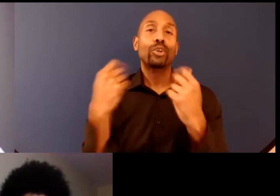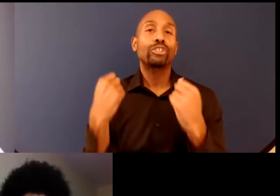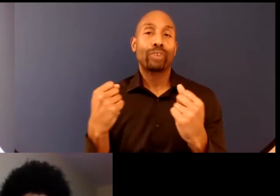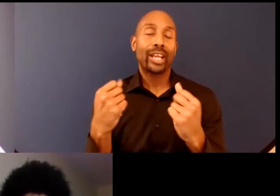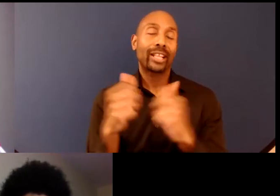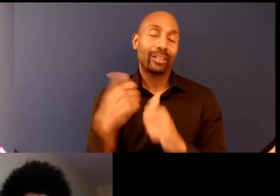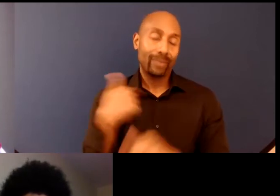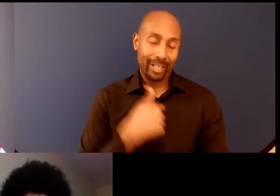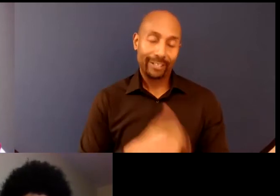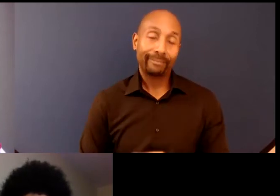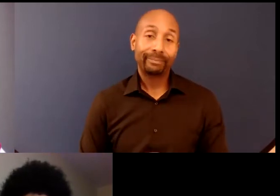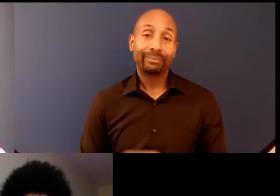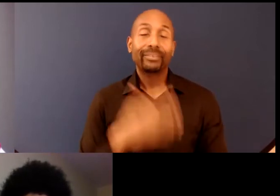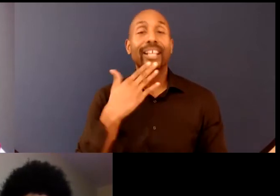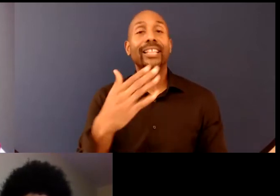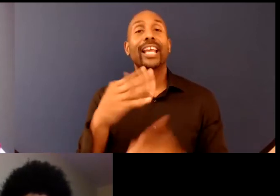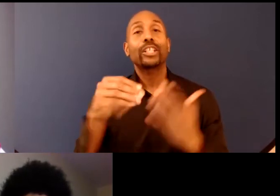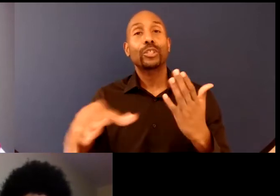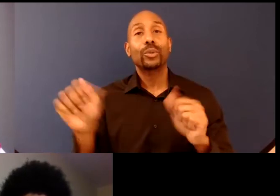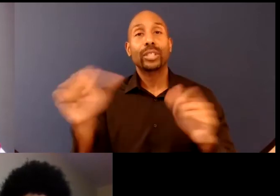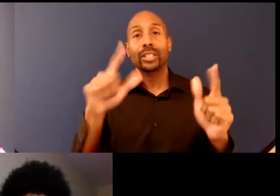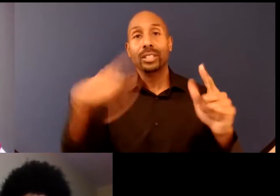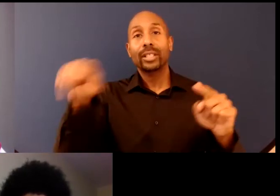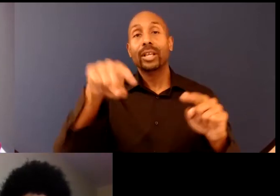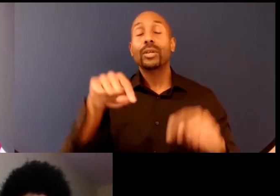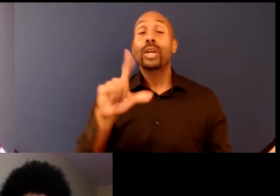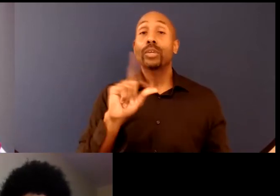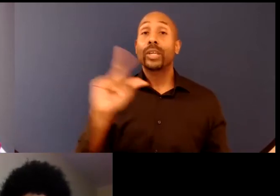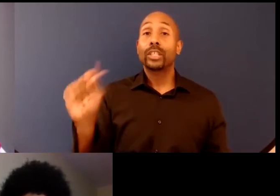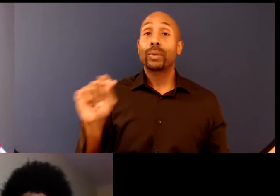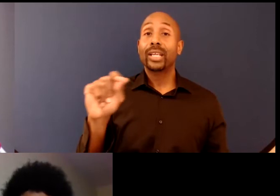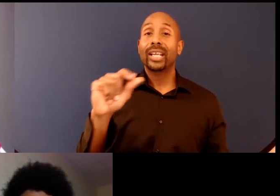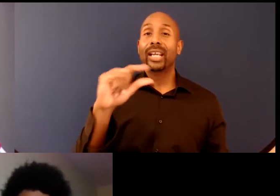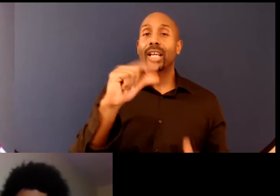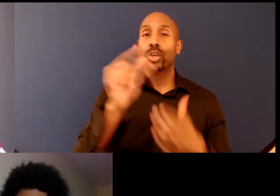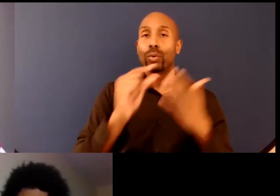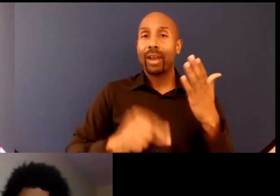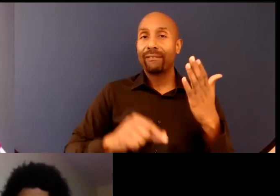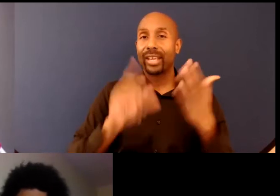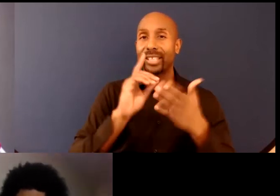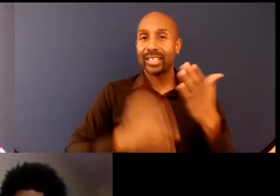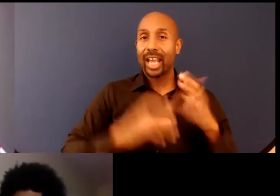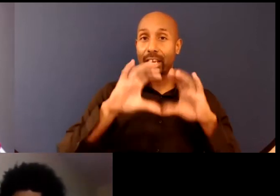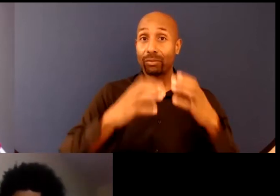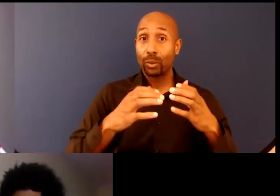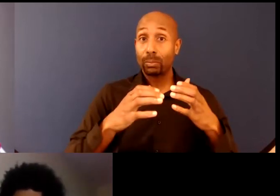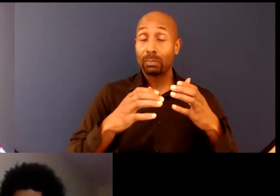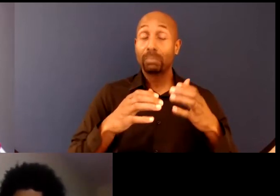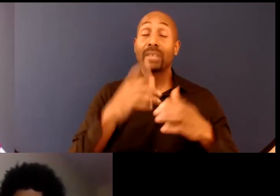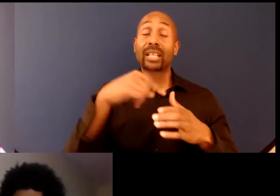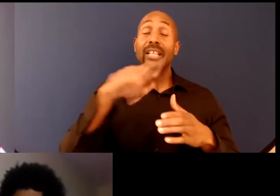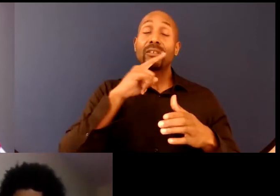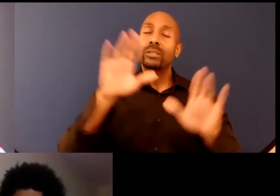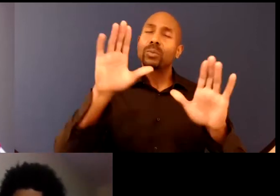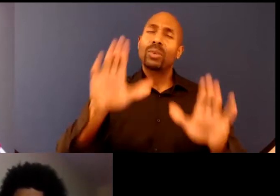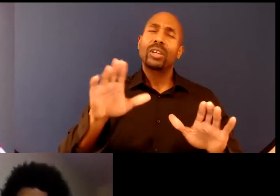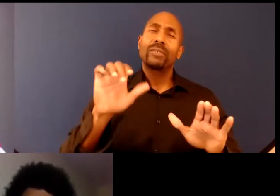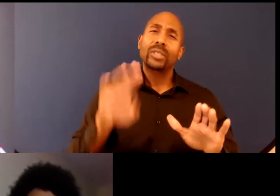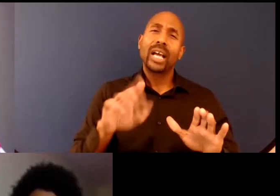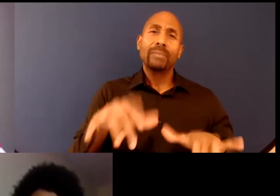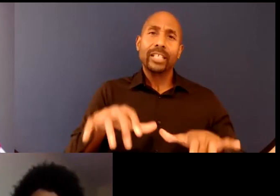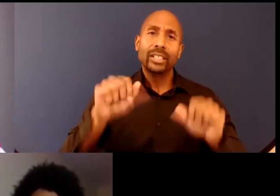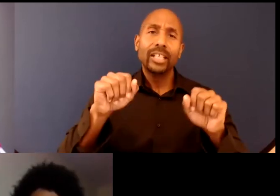University of Maryland 2020 graphic design cohort. They did a fantastic job taking on the issues of